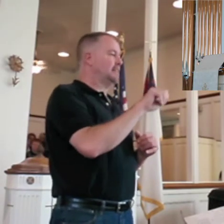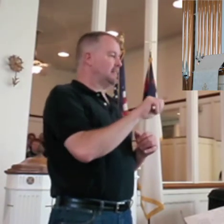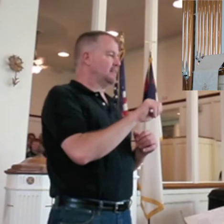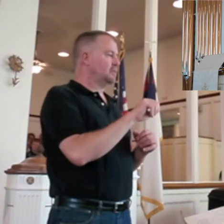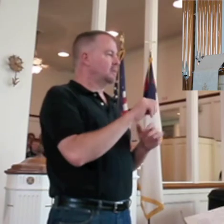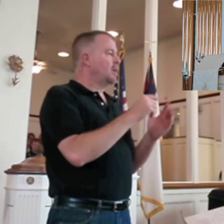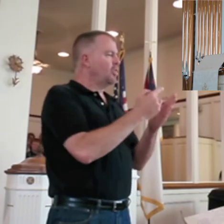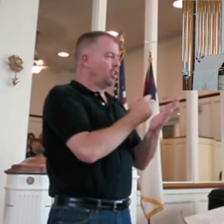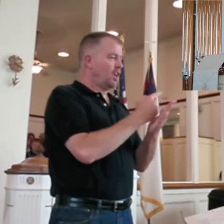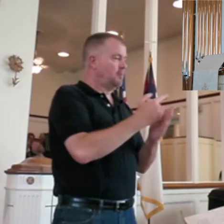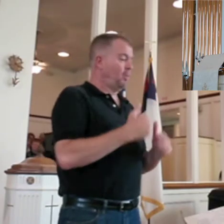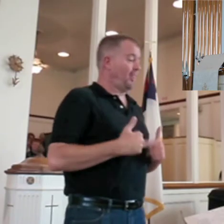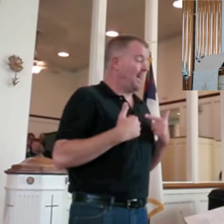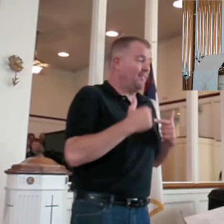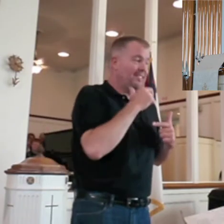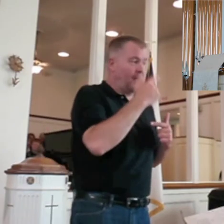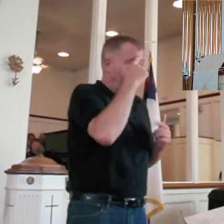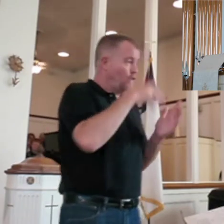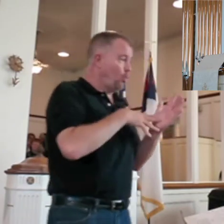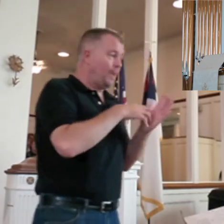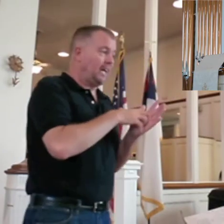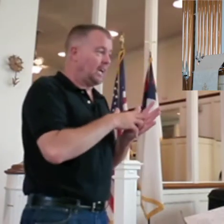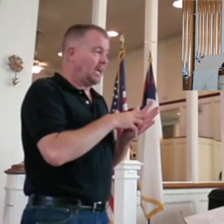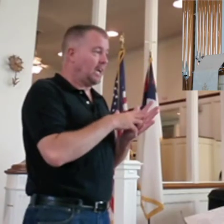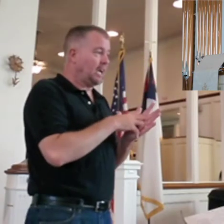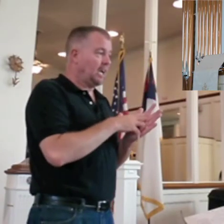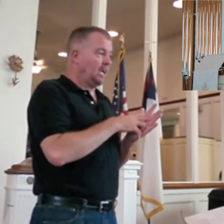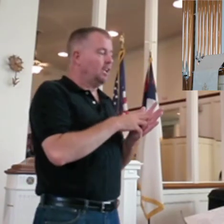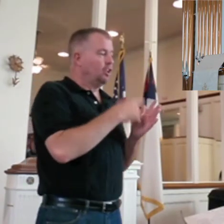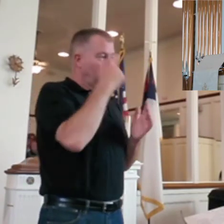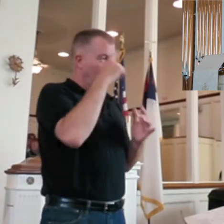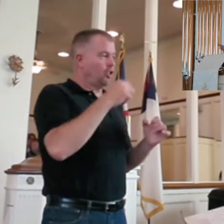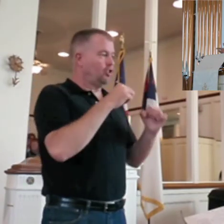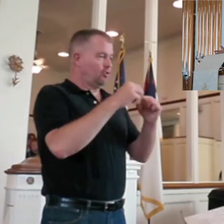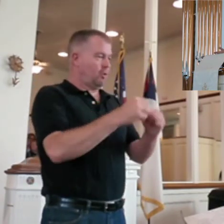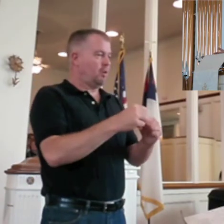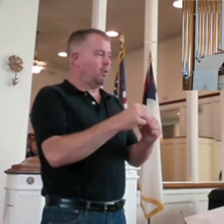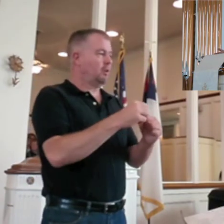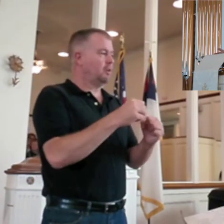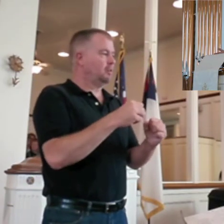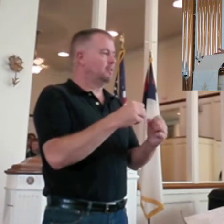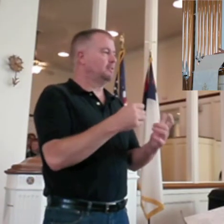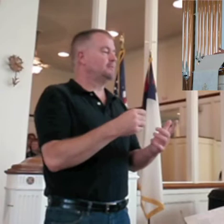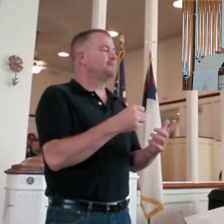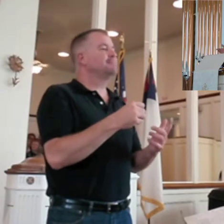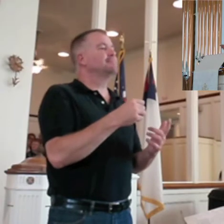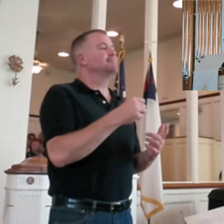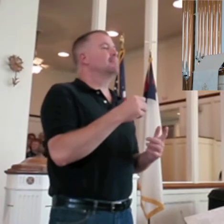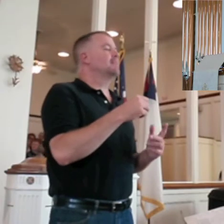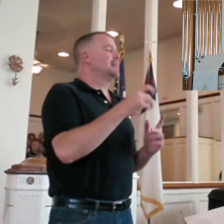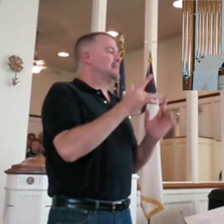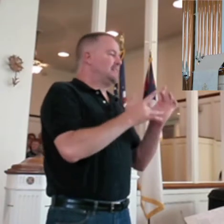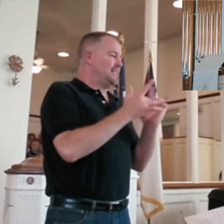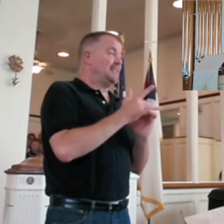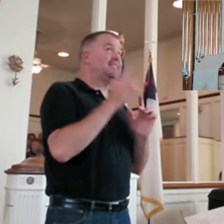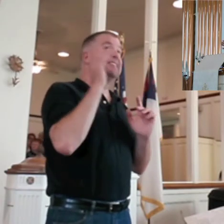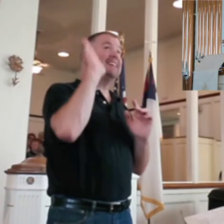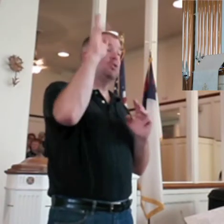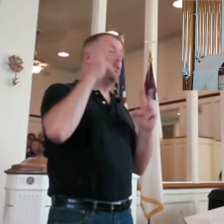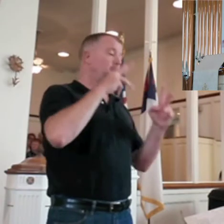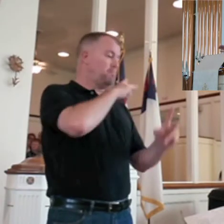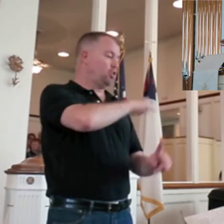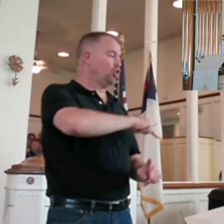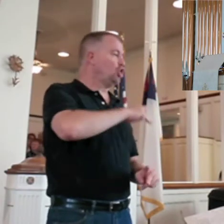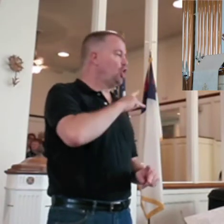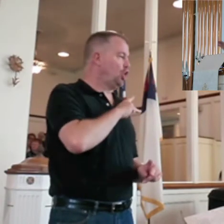Richard Rohr reminds us that all of Jesus' rules for ministry, his tips for the road, are very interpersonal.